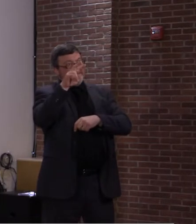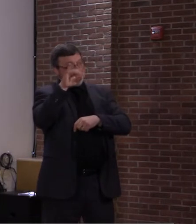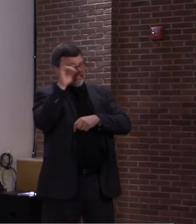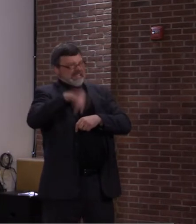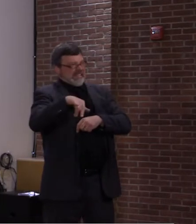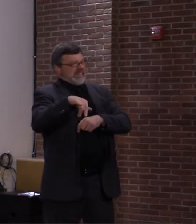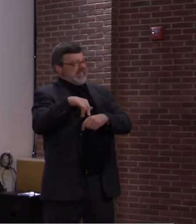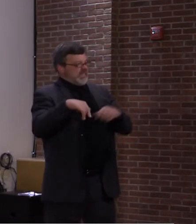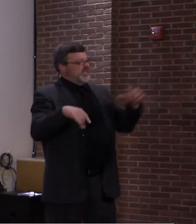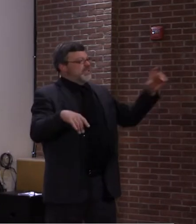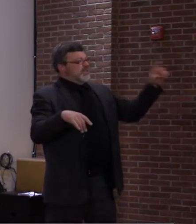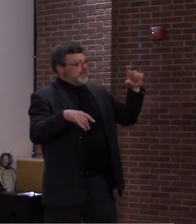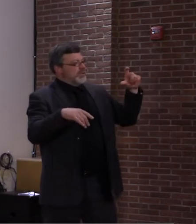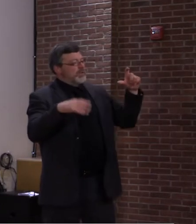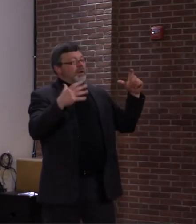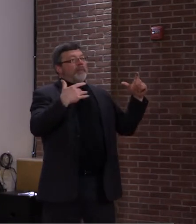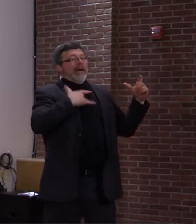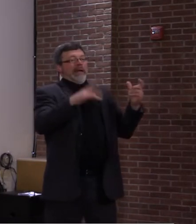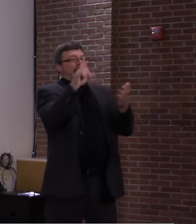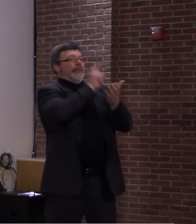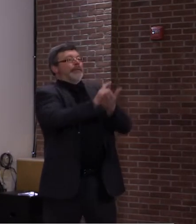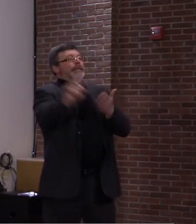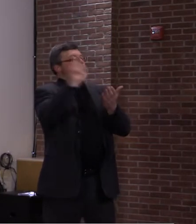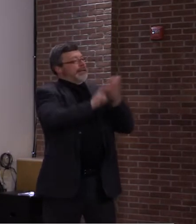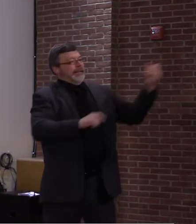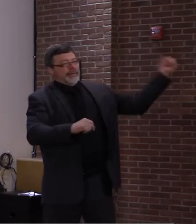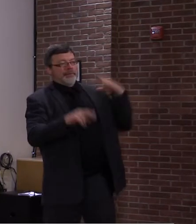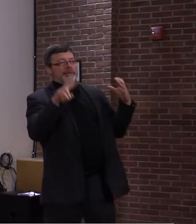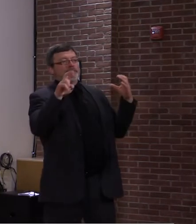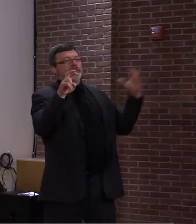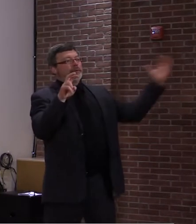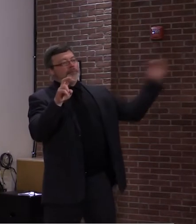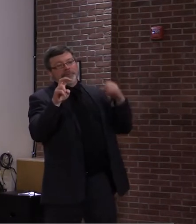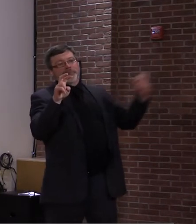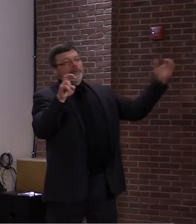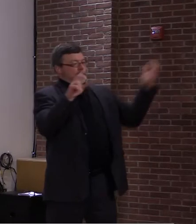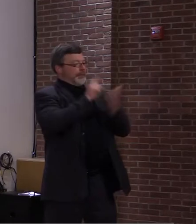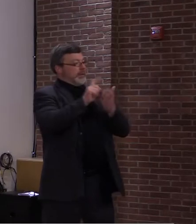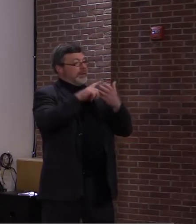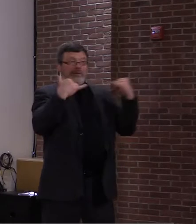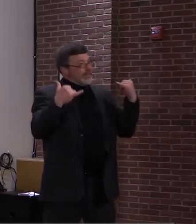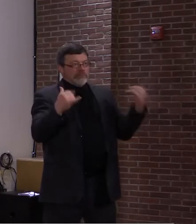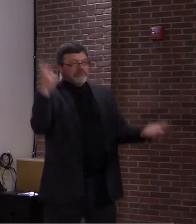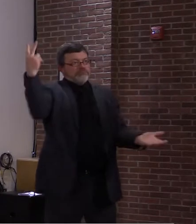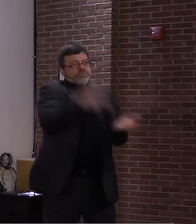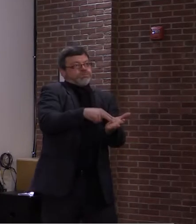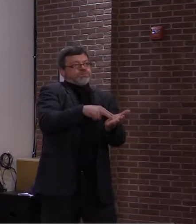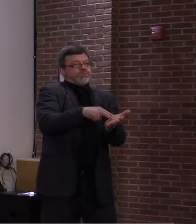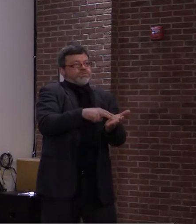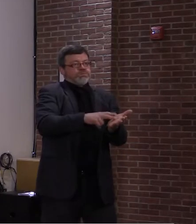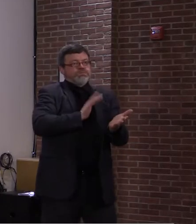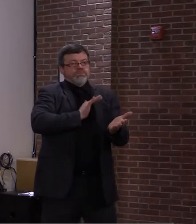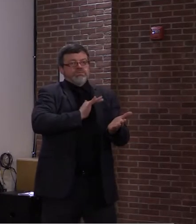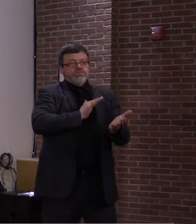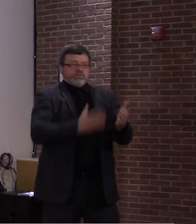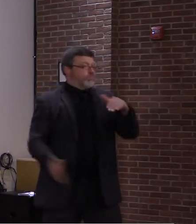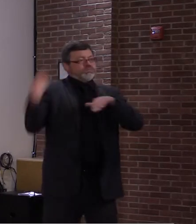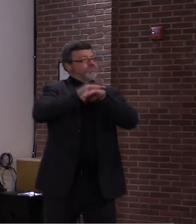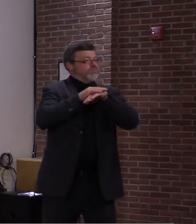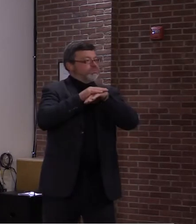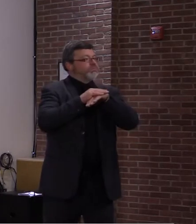of 200 per week we had previously been receiving, and these doses all arrived